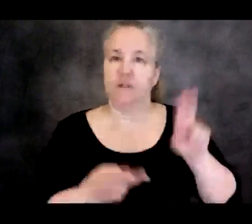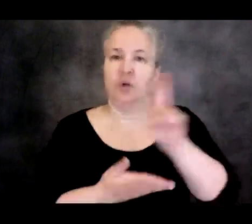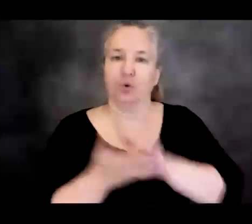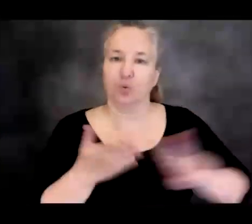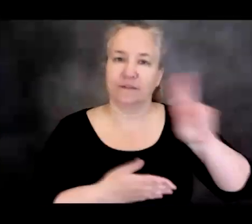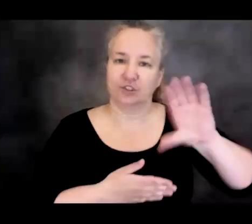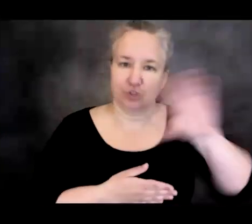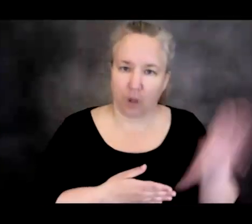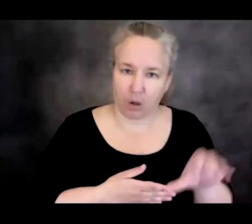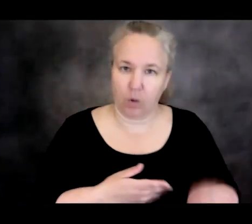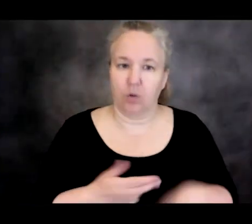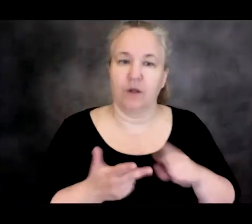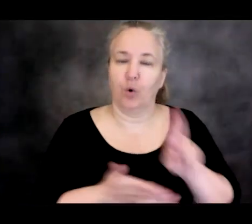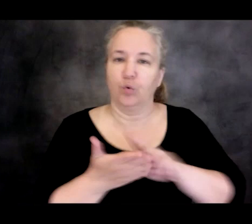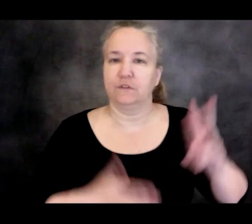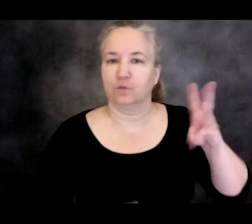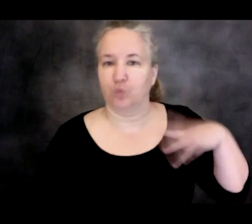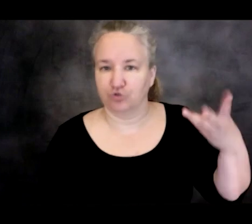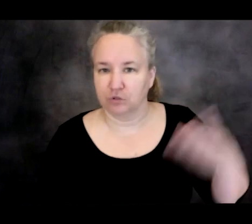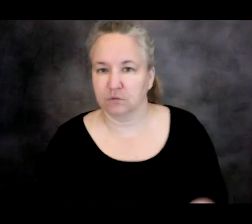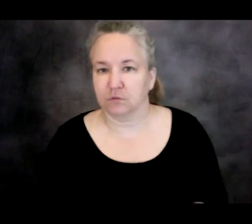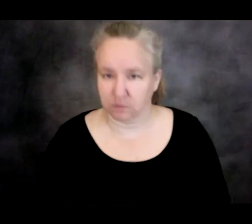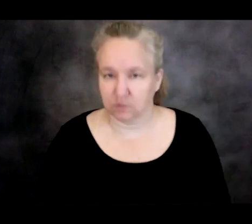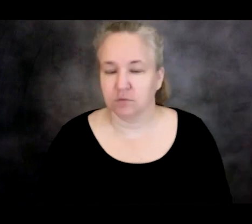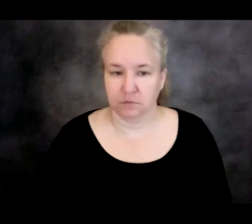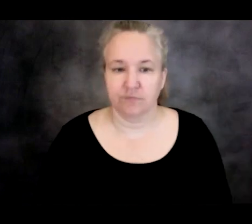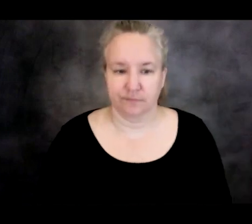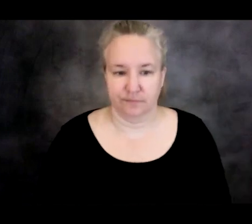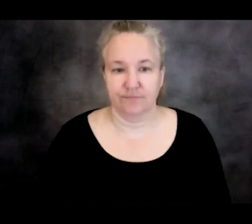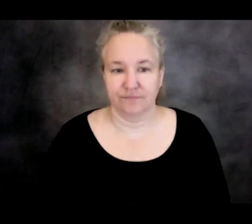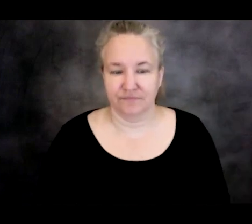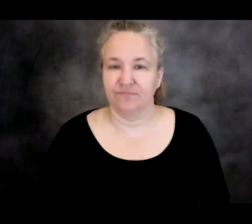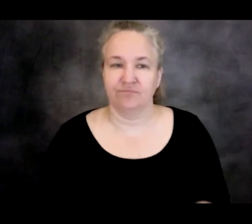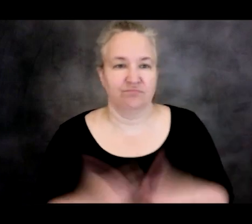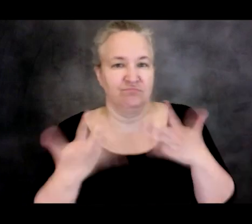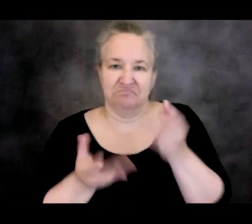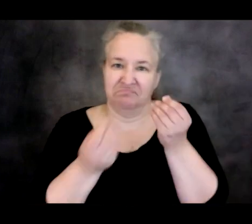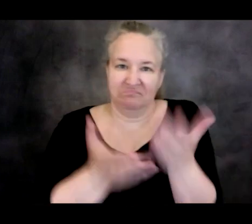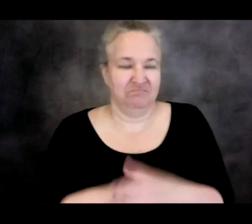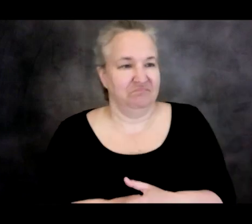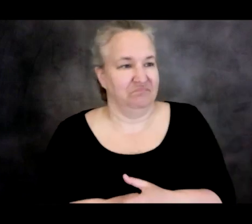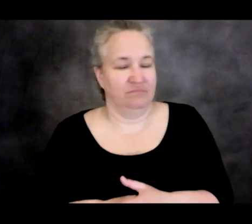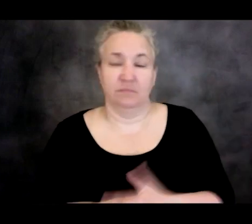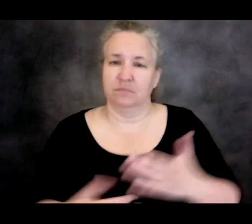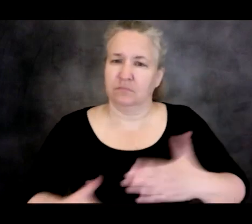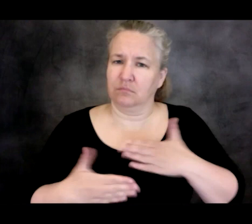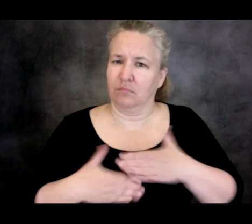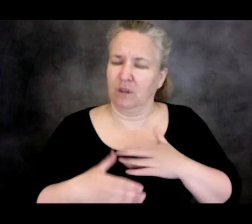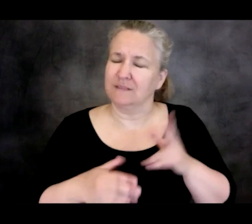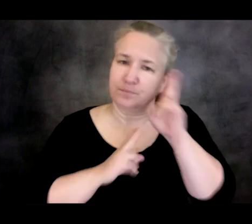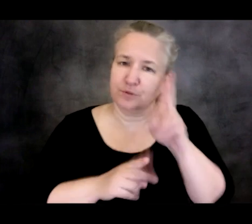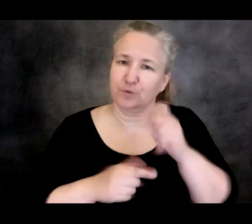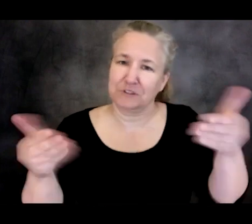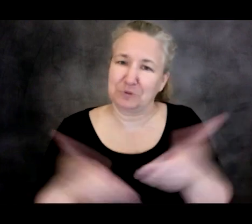University of Washington. Professor Gonzales, what a joy and privilege to introduce you. I want